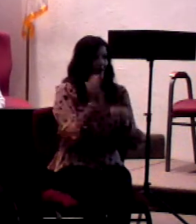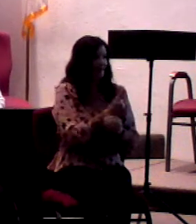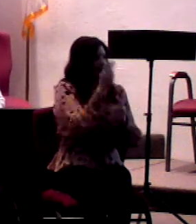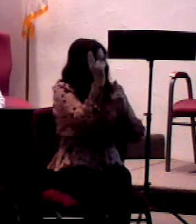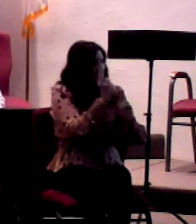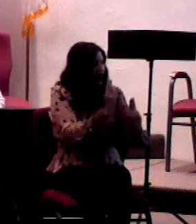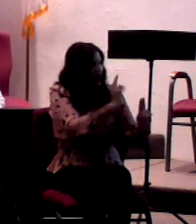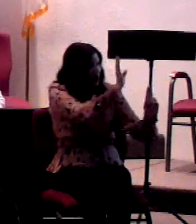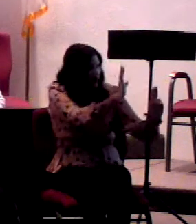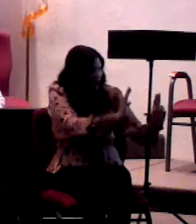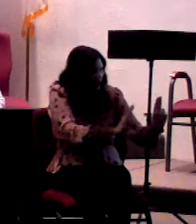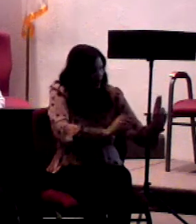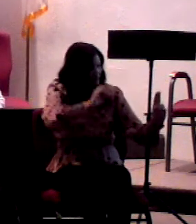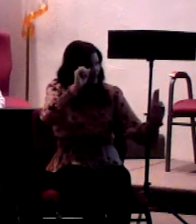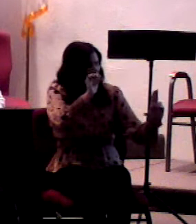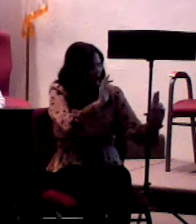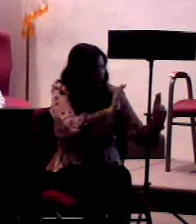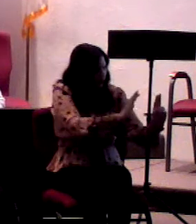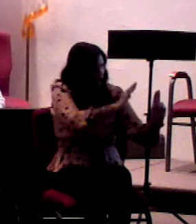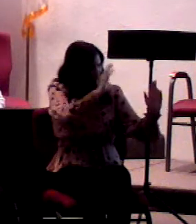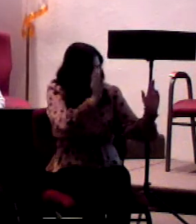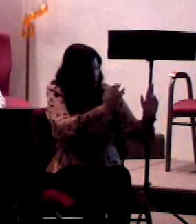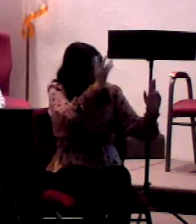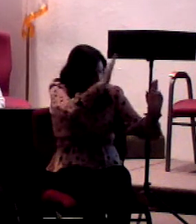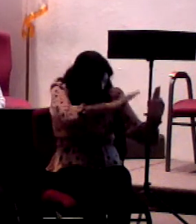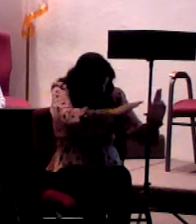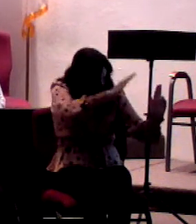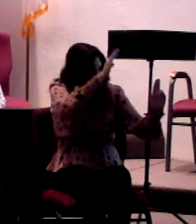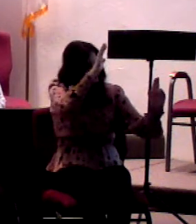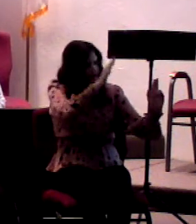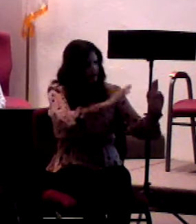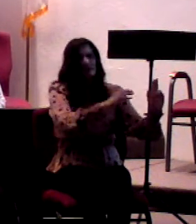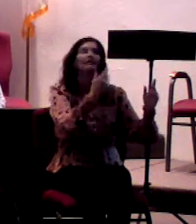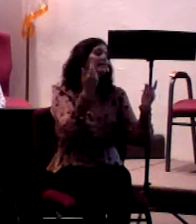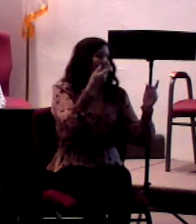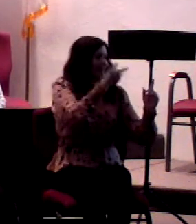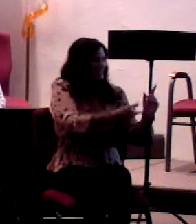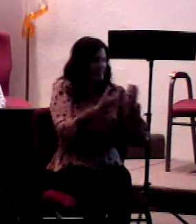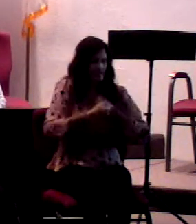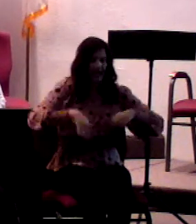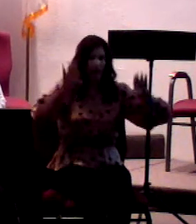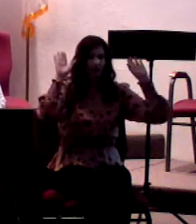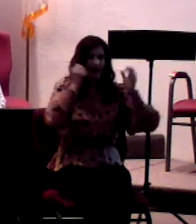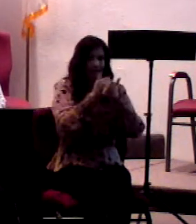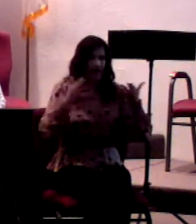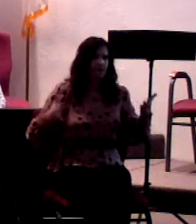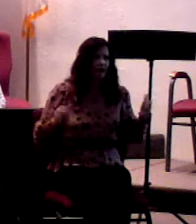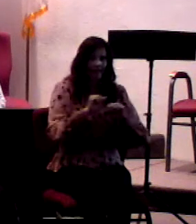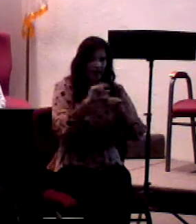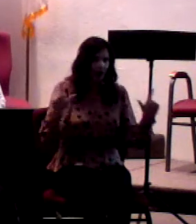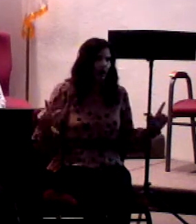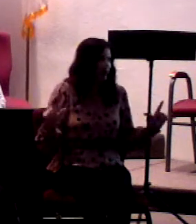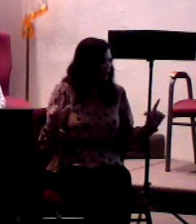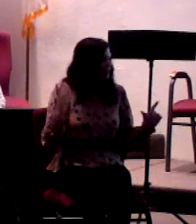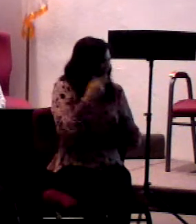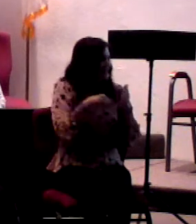our glory, our praise, our worship. He sacrificed everything. That's what